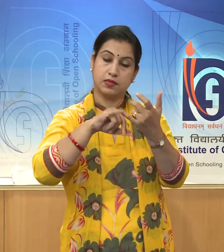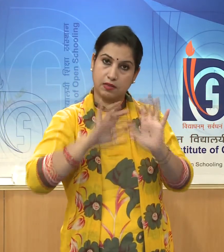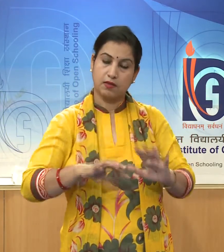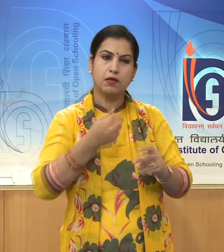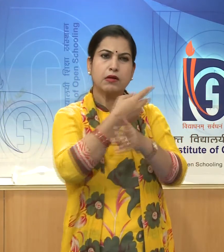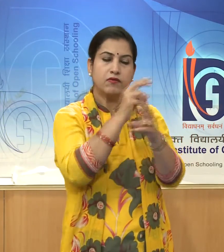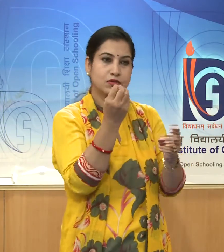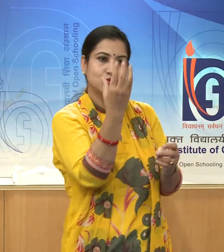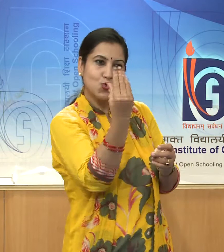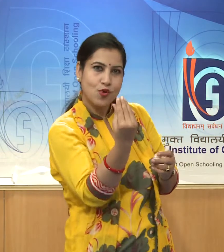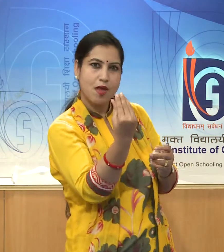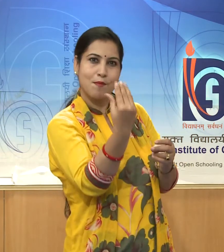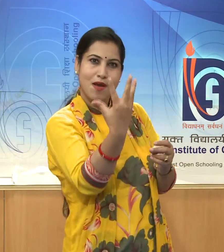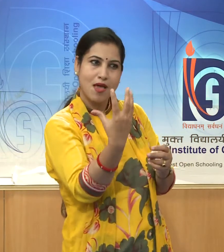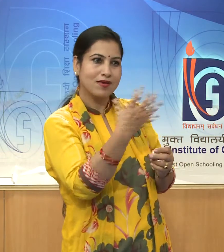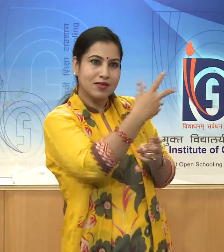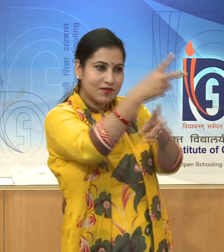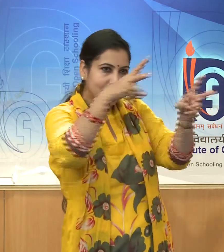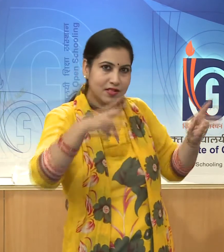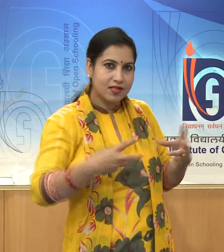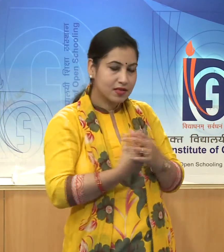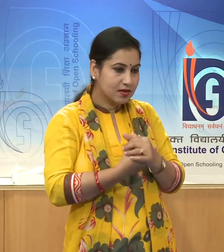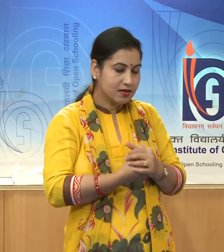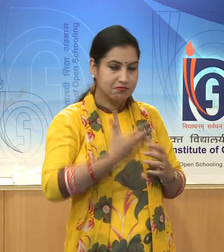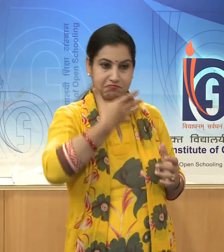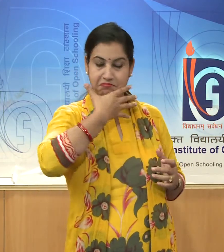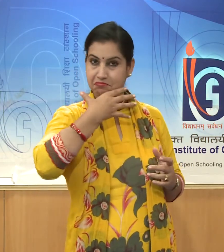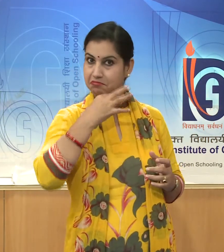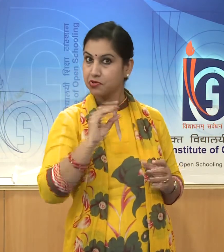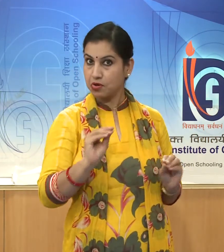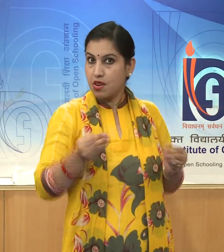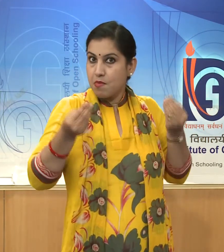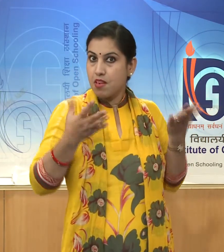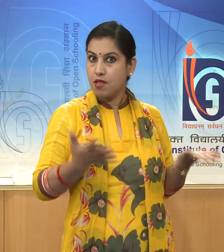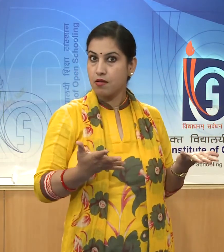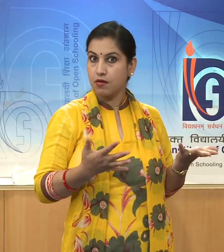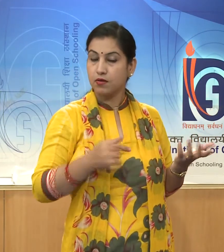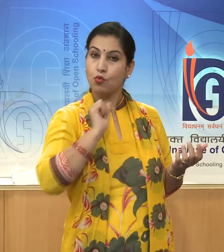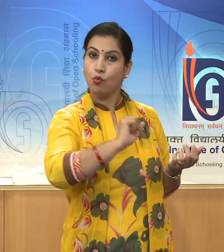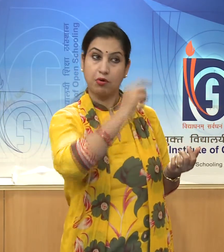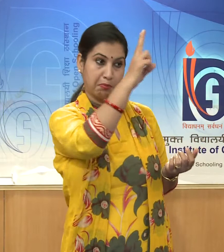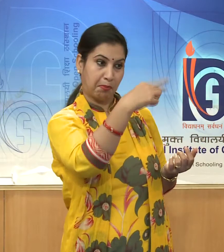sizes add to the beauty of the